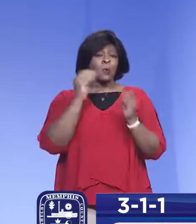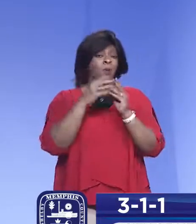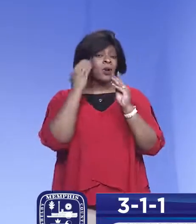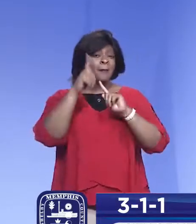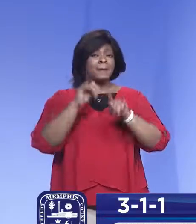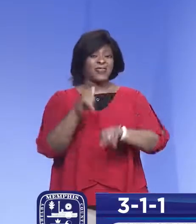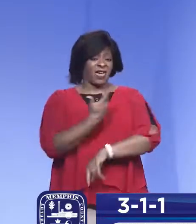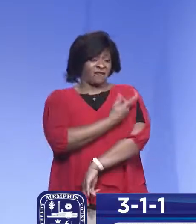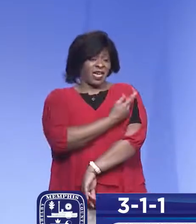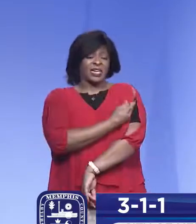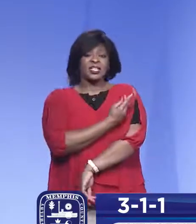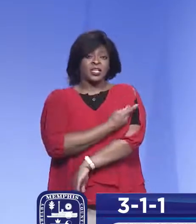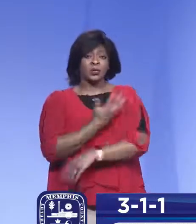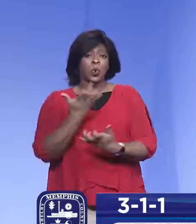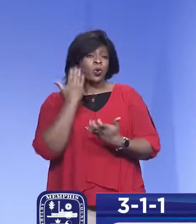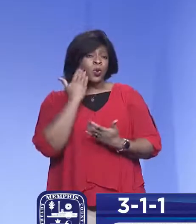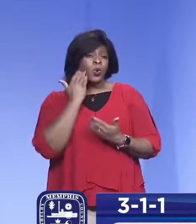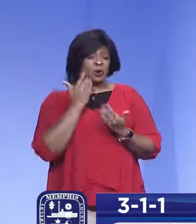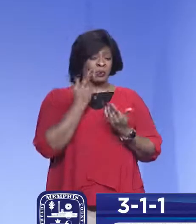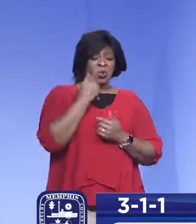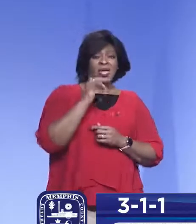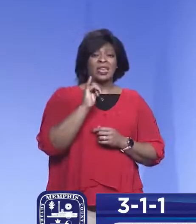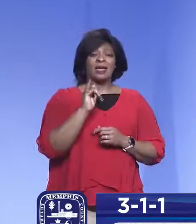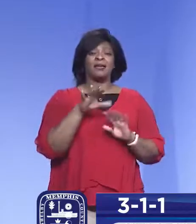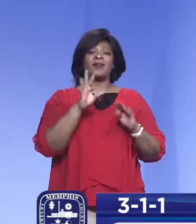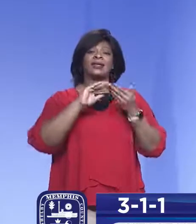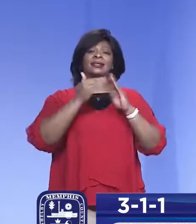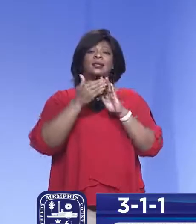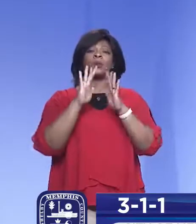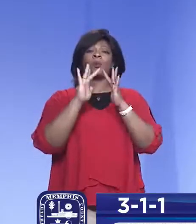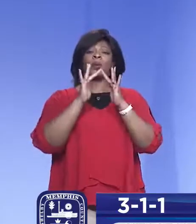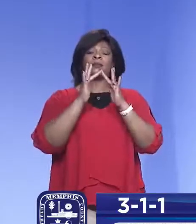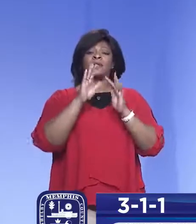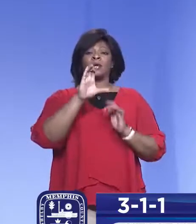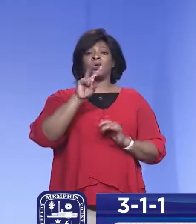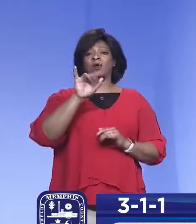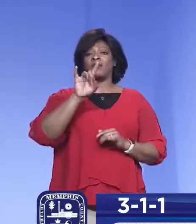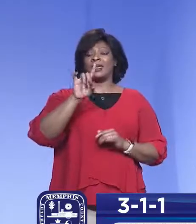about the vaccines, you can find those at the city's website,